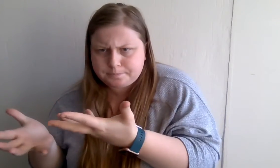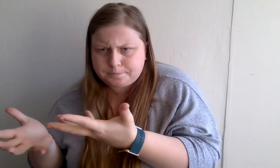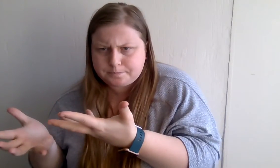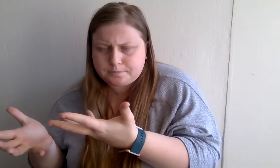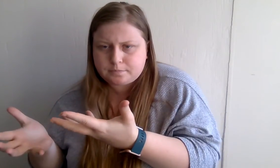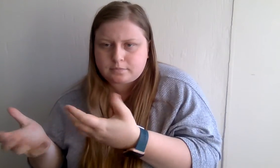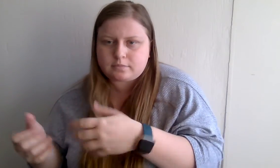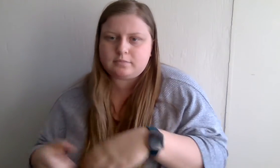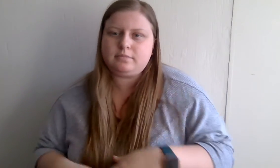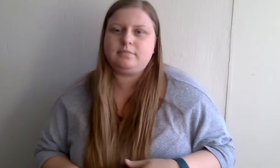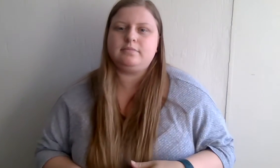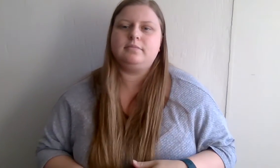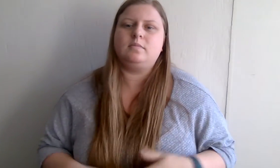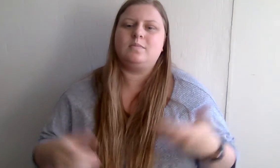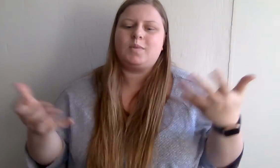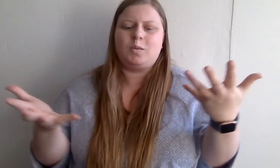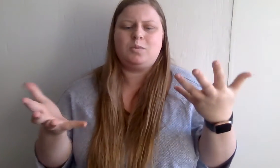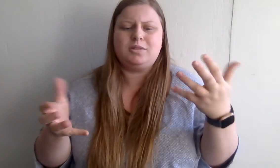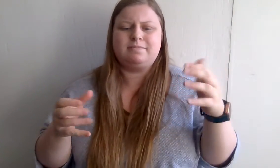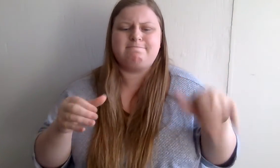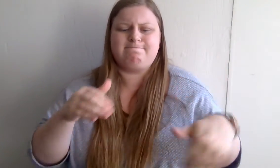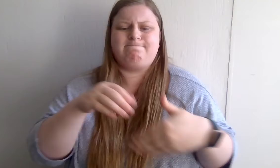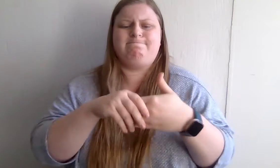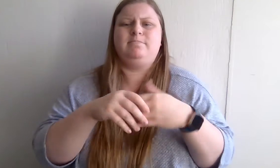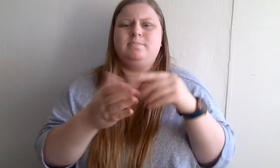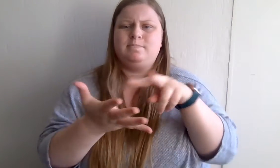What would be an example of an expansion?